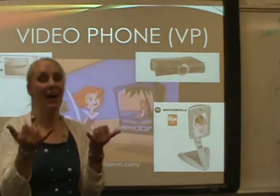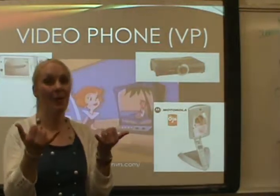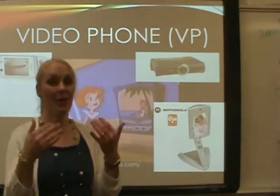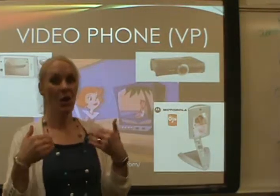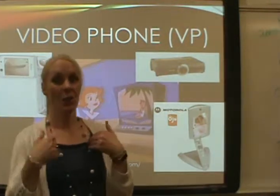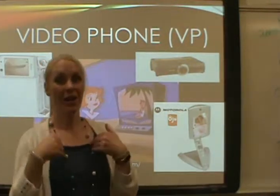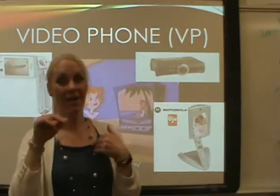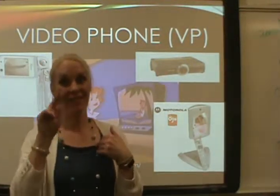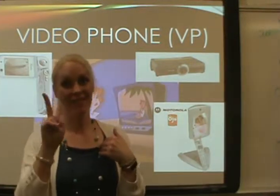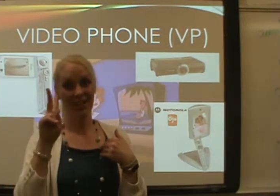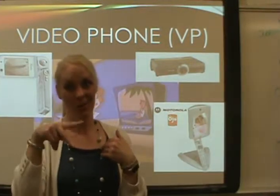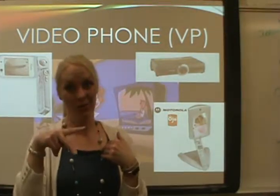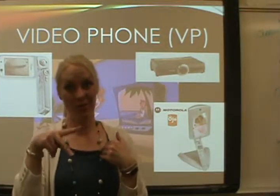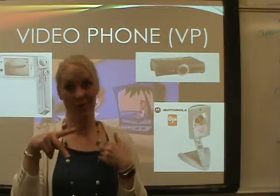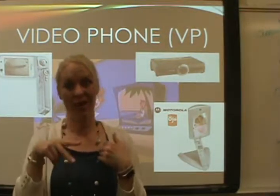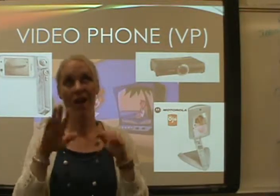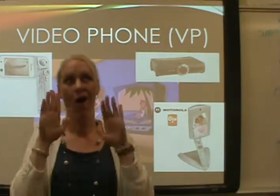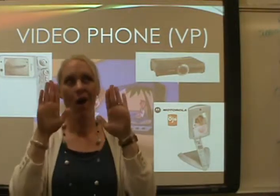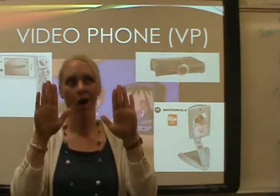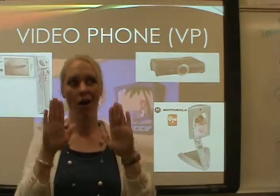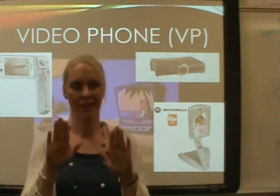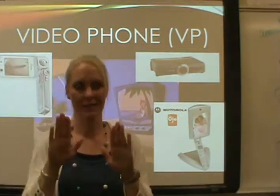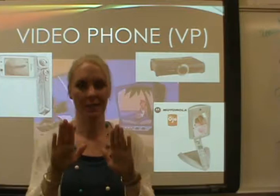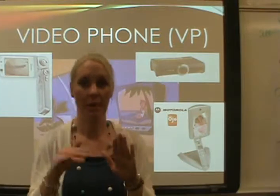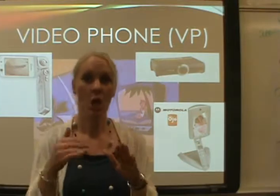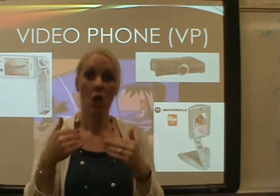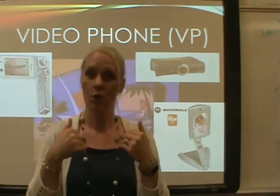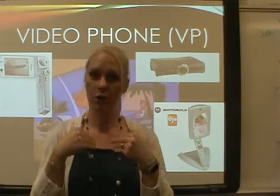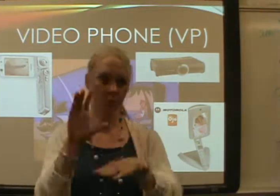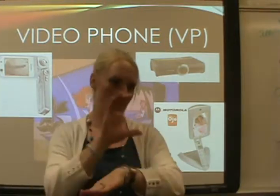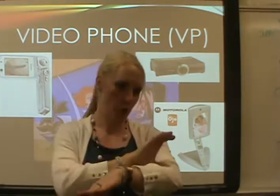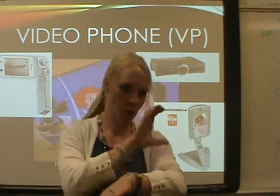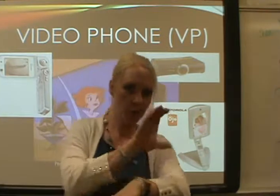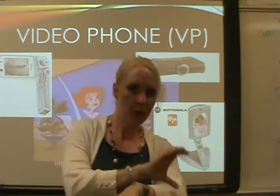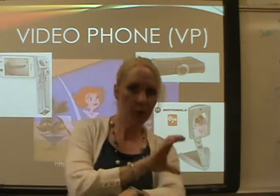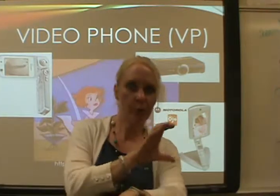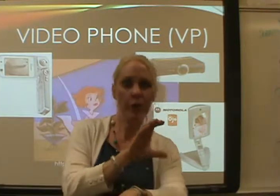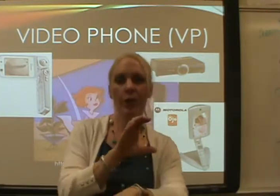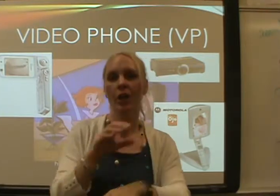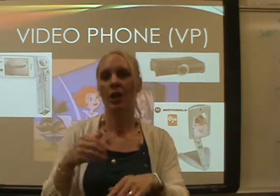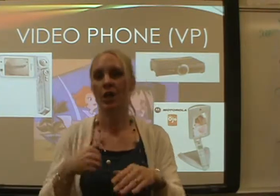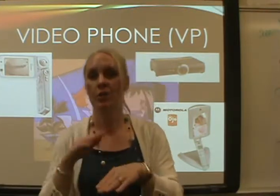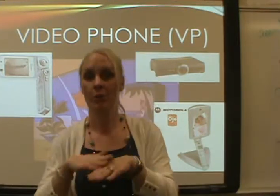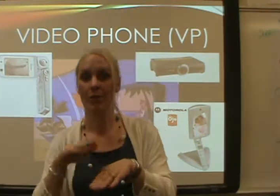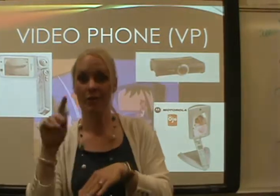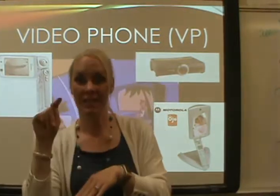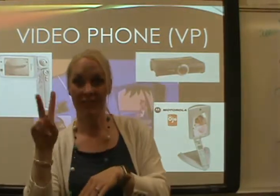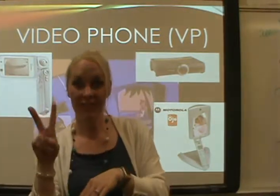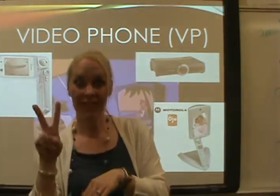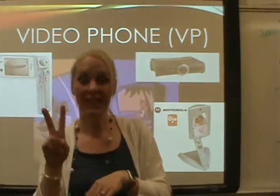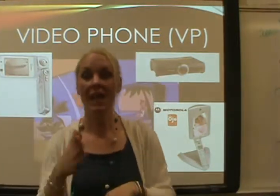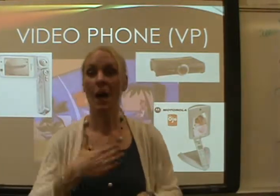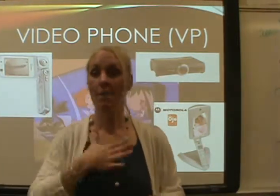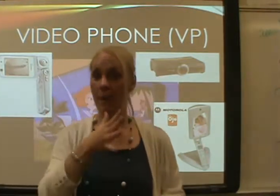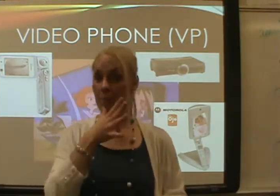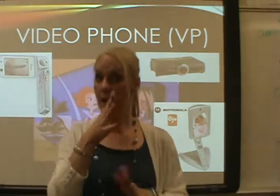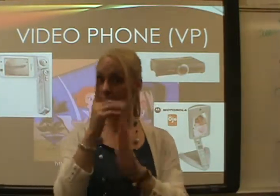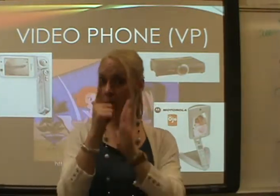Now we have the video phone. Awesome. You can do it on your computer, you can do it with your TV. My